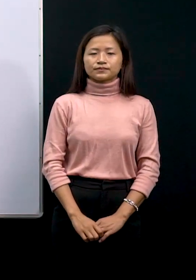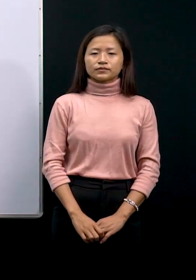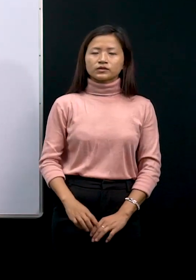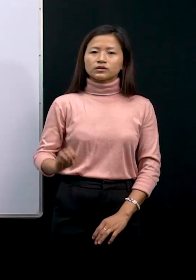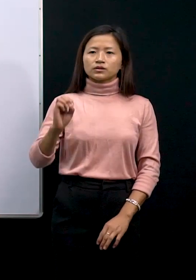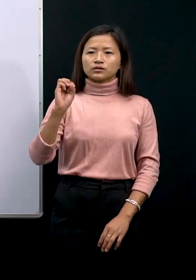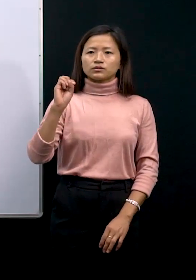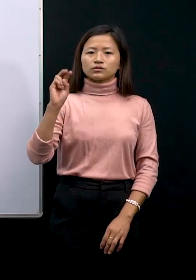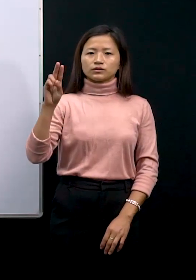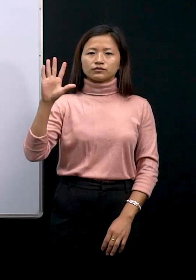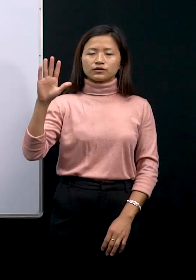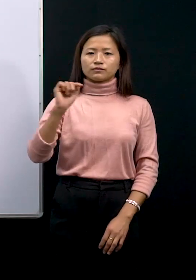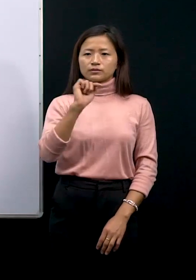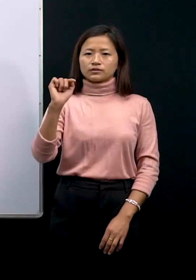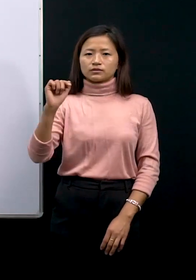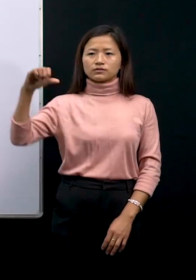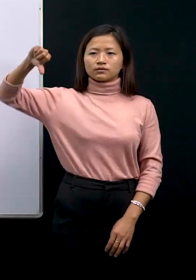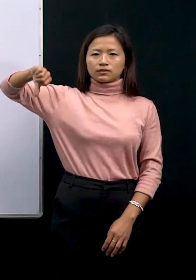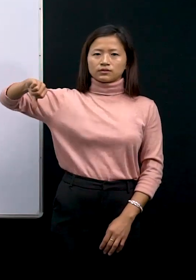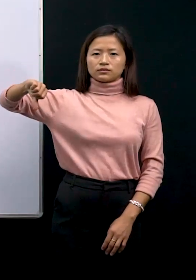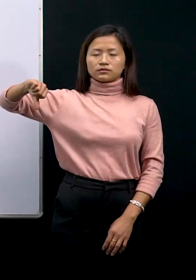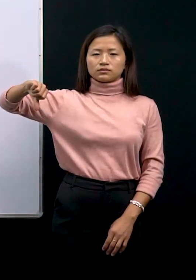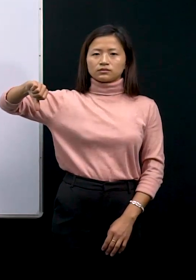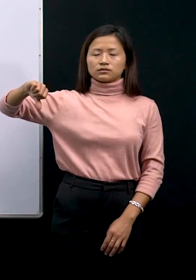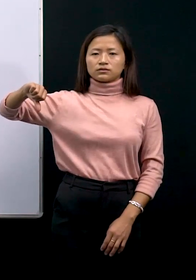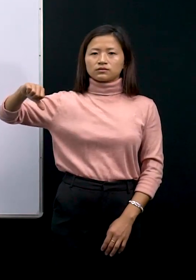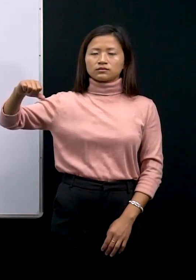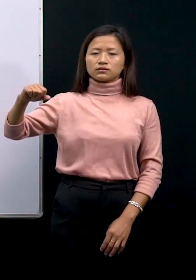25 minus 9